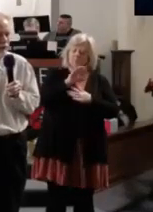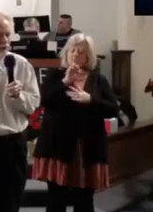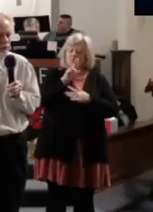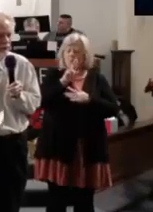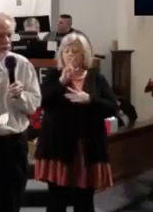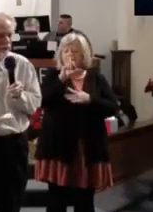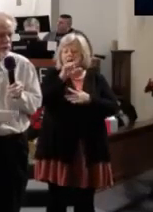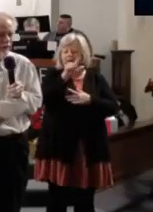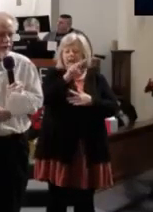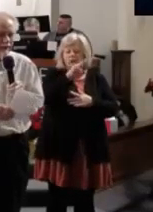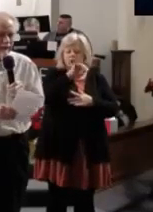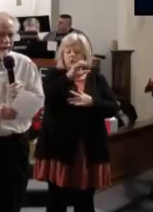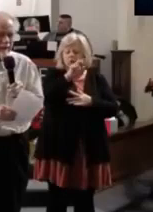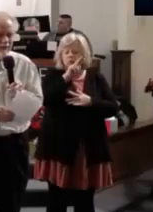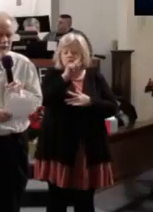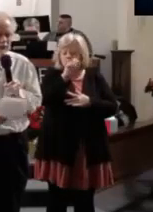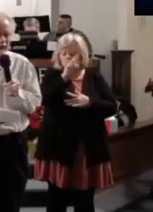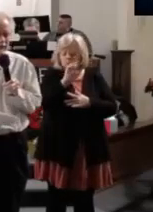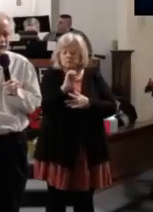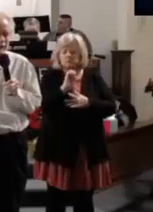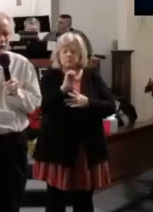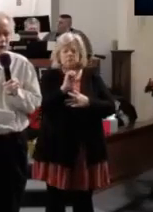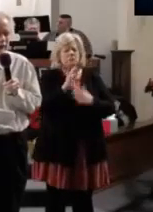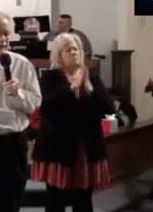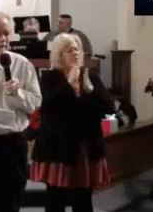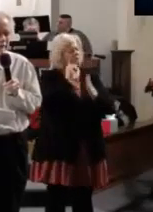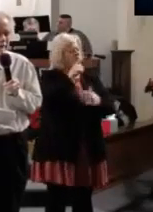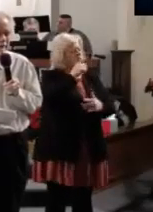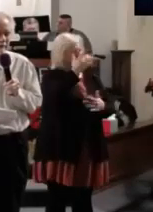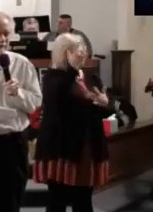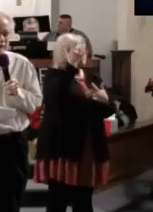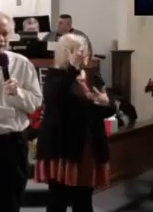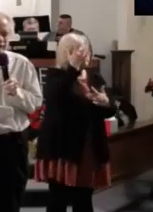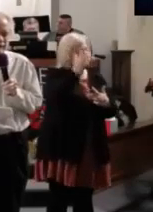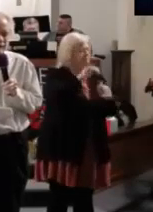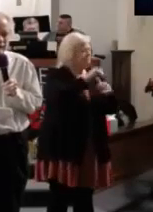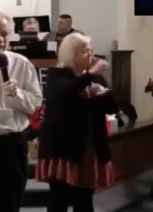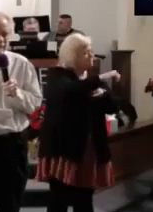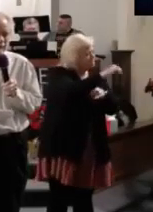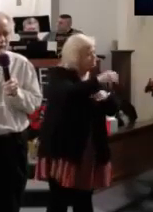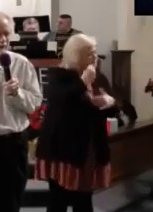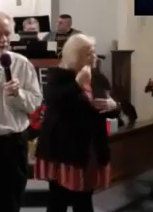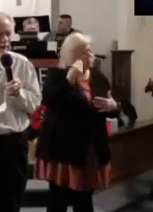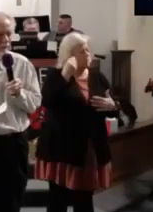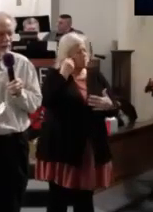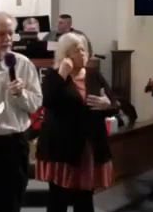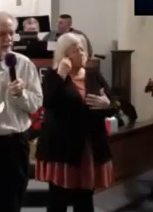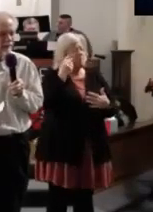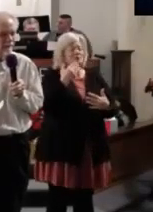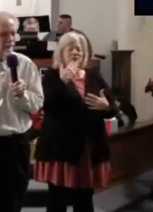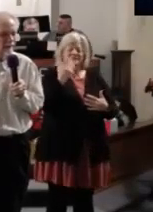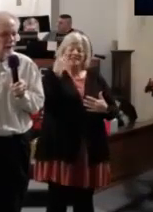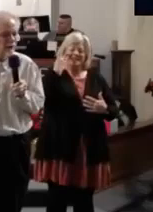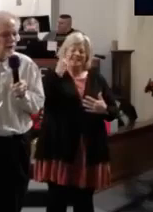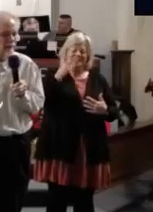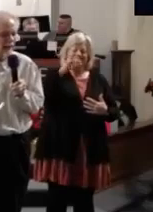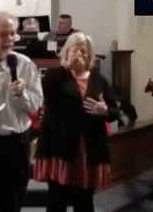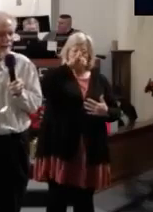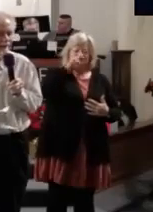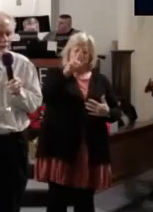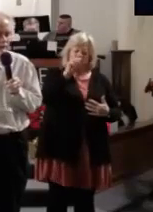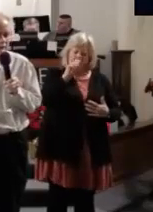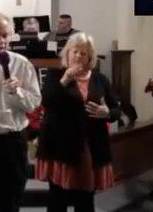with those who are still sick and still away. It's a blessing to see Justin and Almeida and Angela